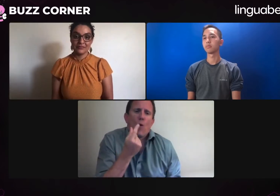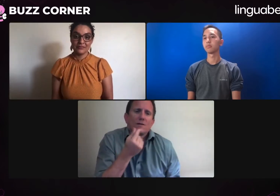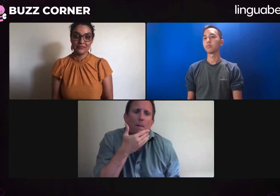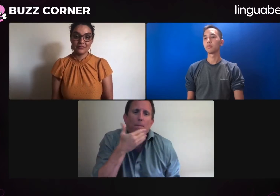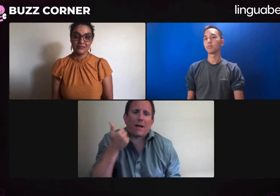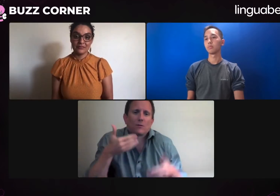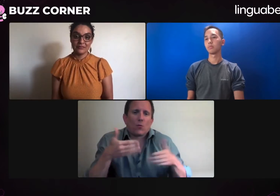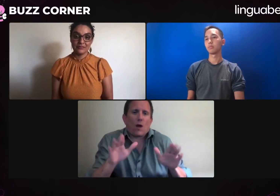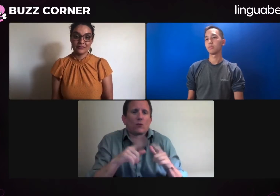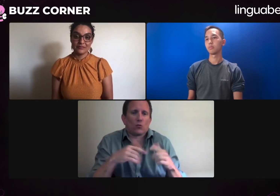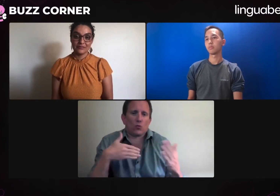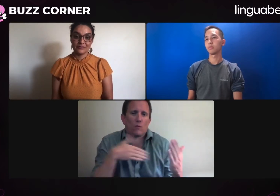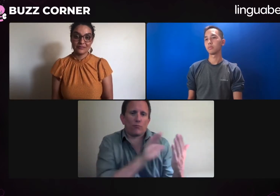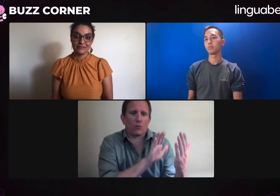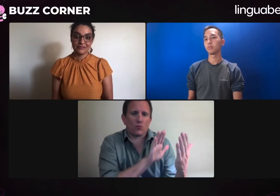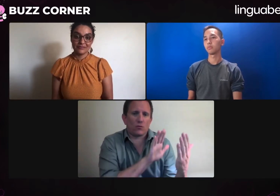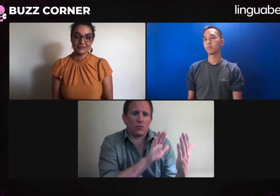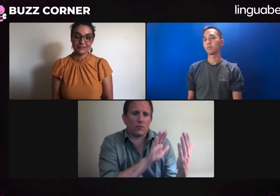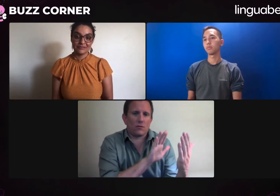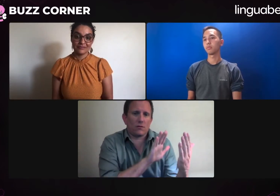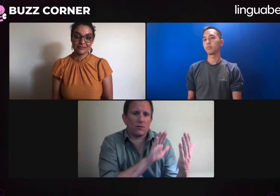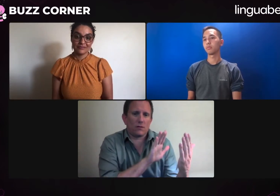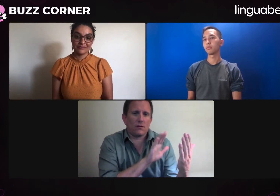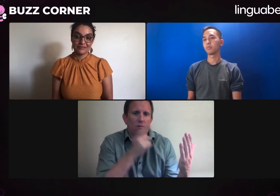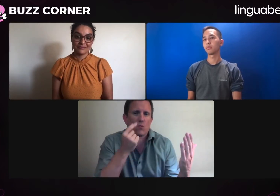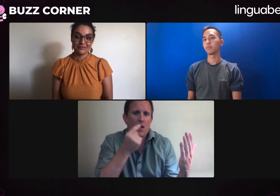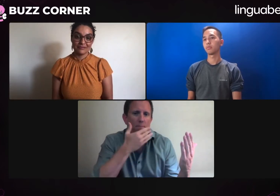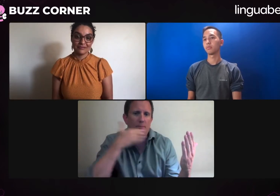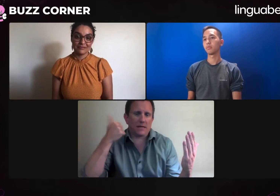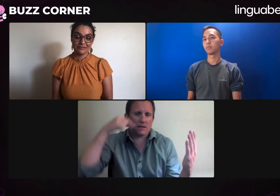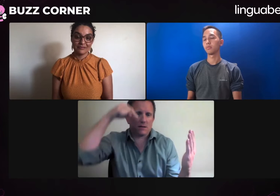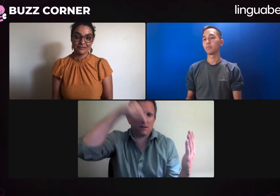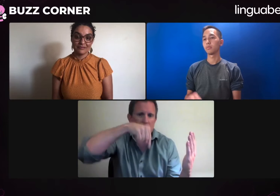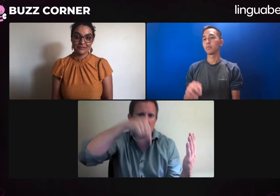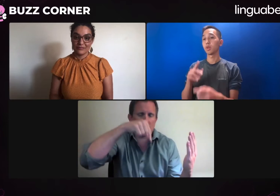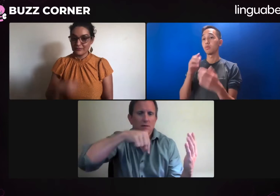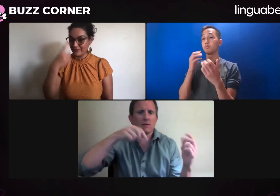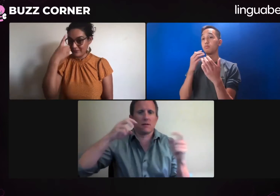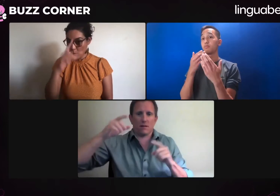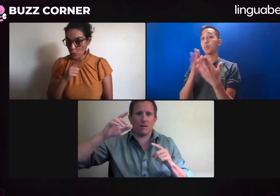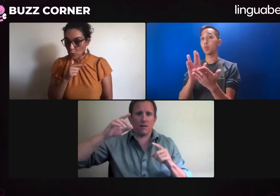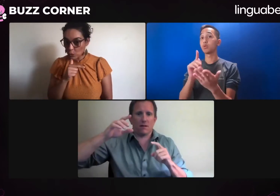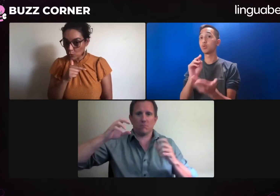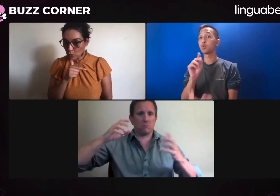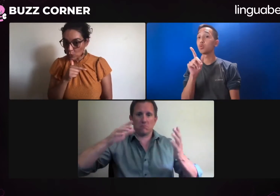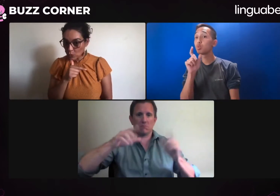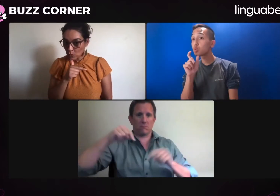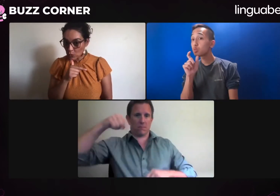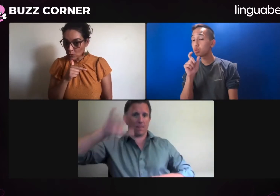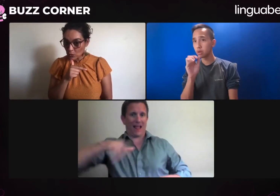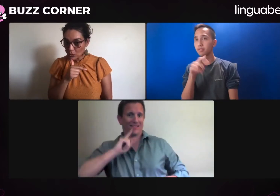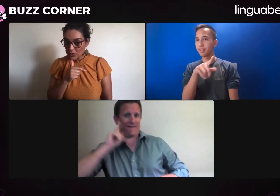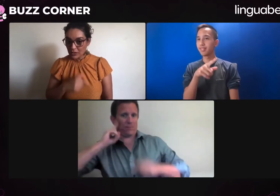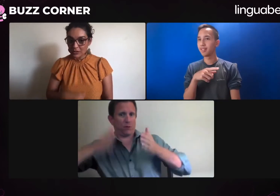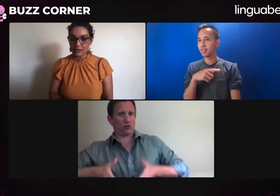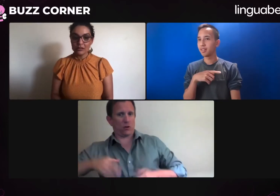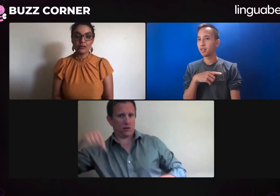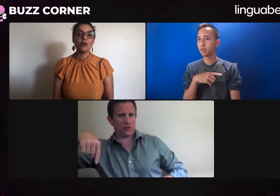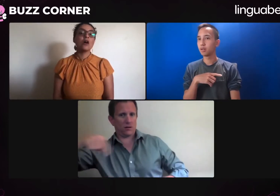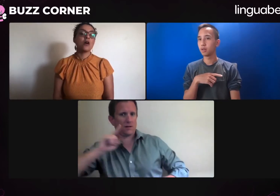particular situation, as it has happened, the question remains, what is the best way to approach this